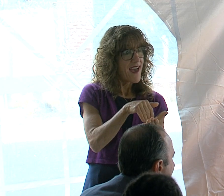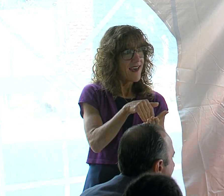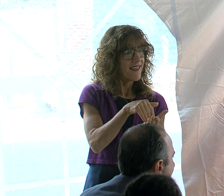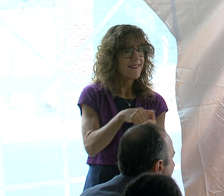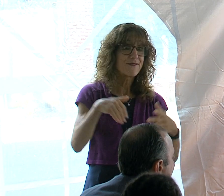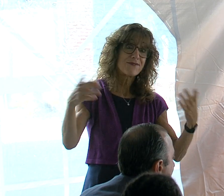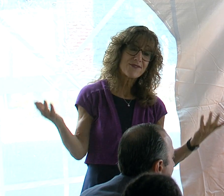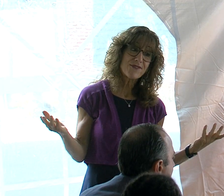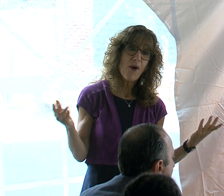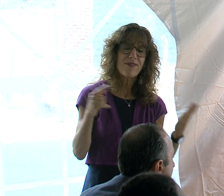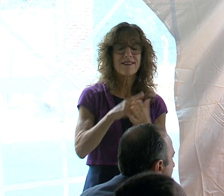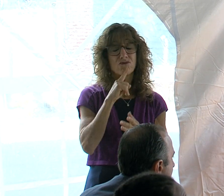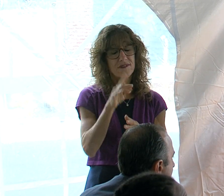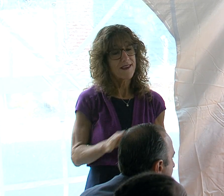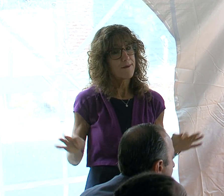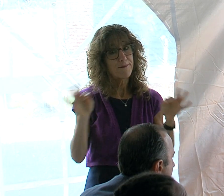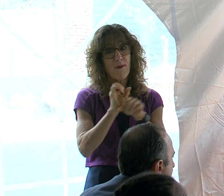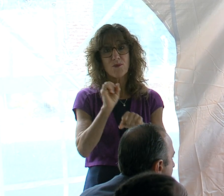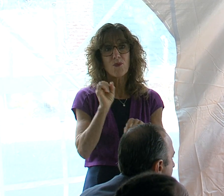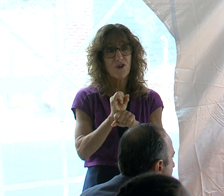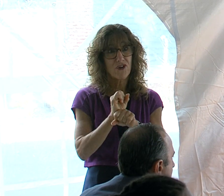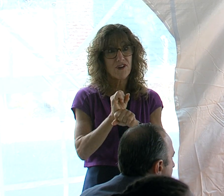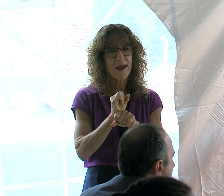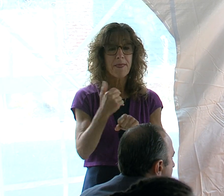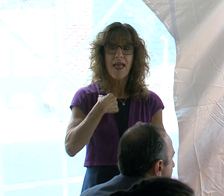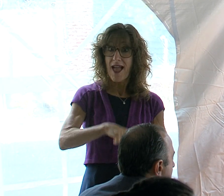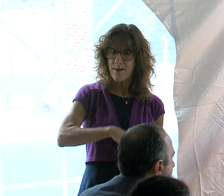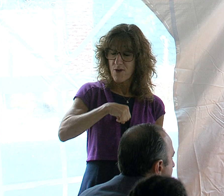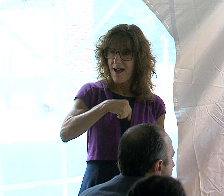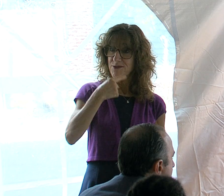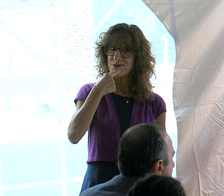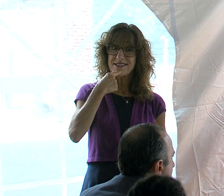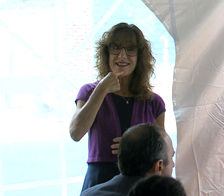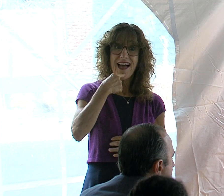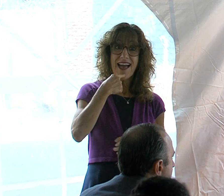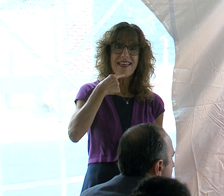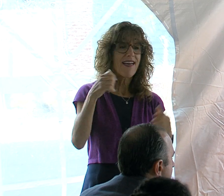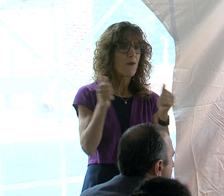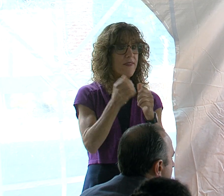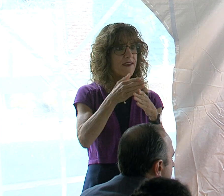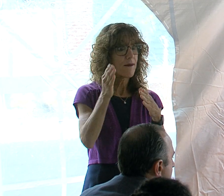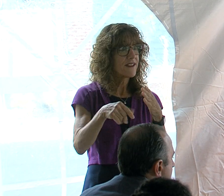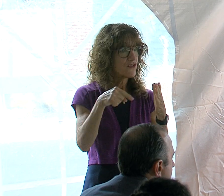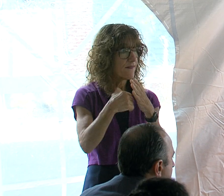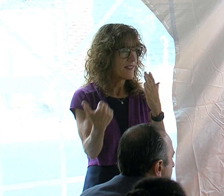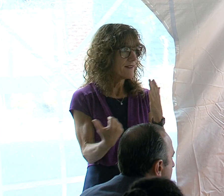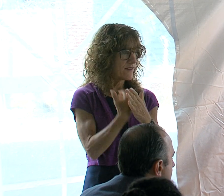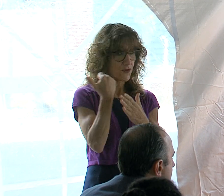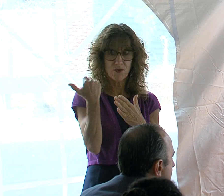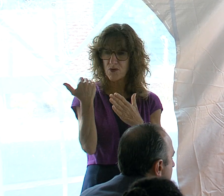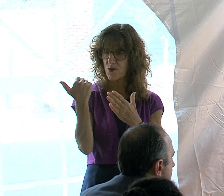So this is really important work. I am proud to say that with the completion of this new